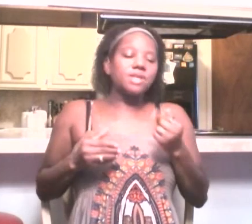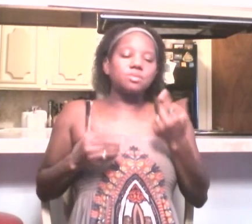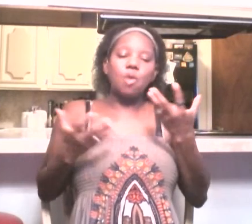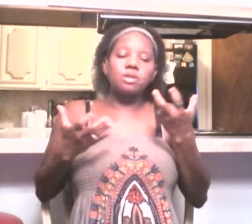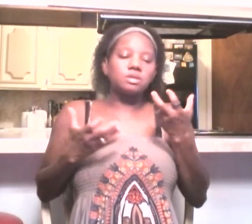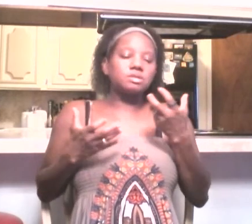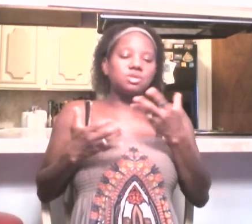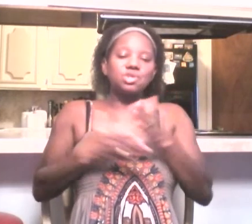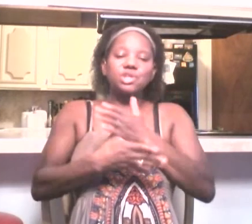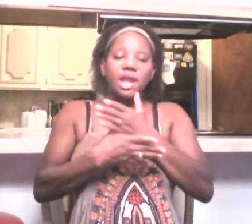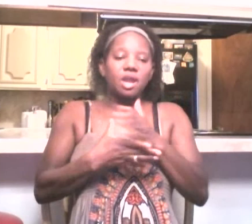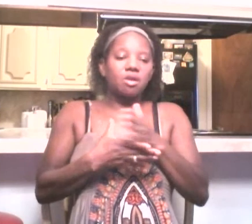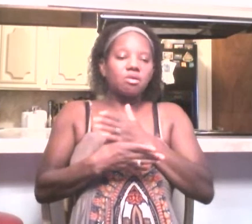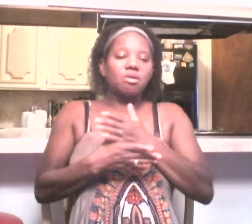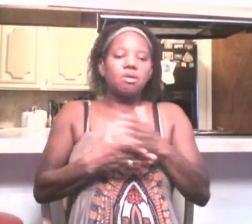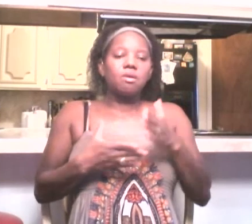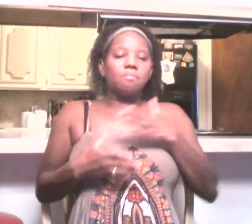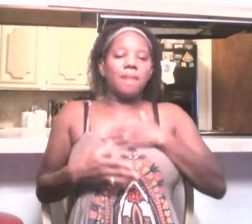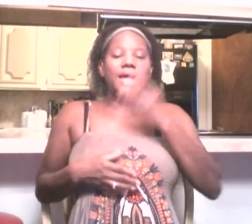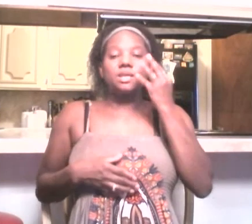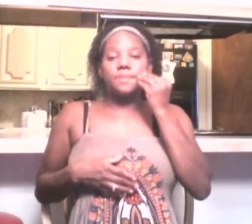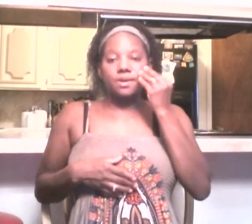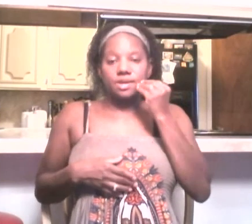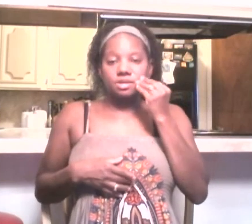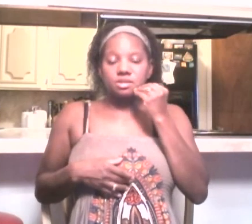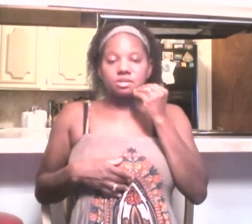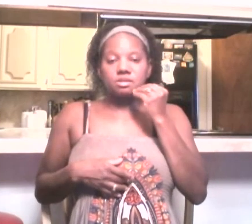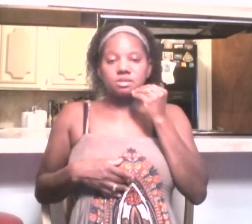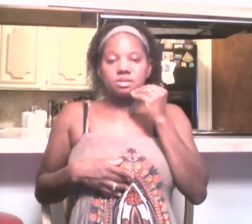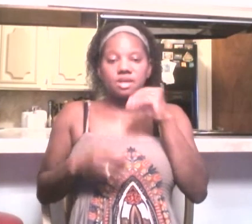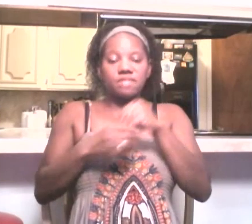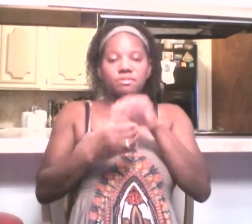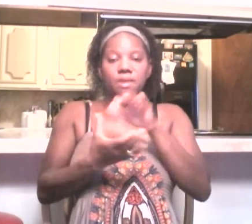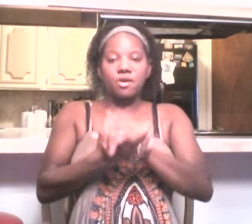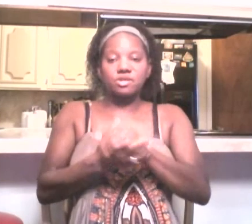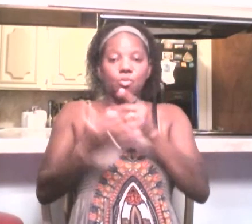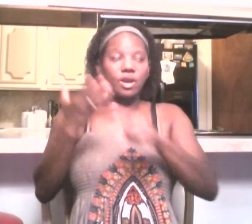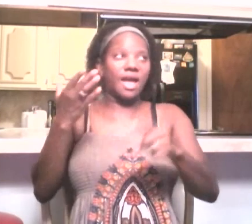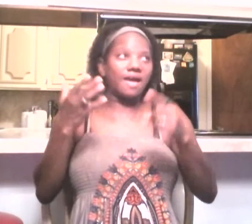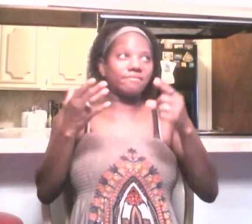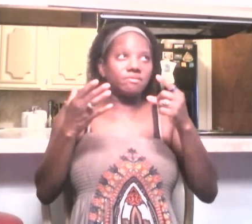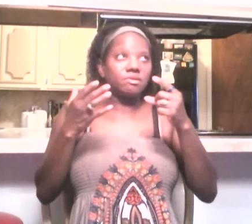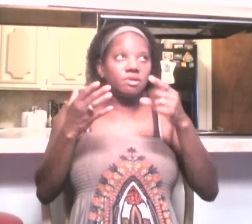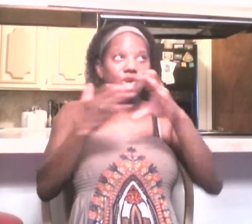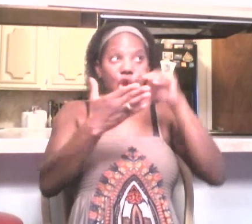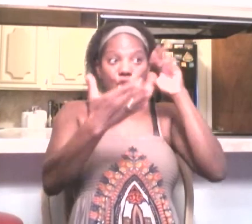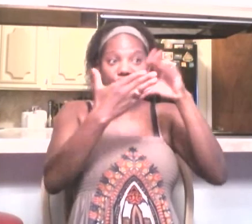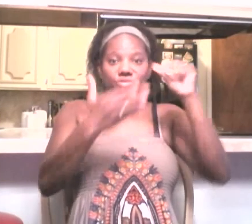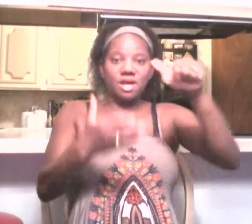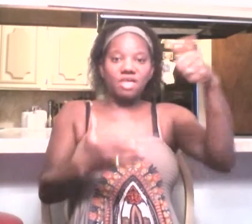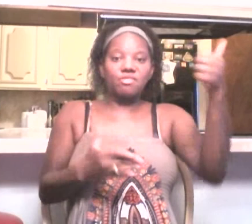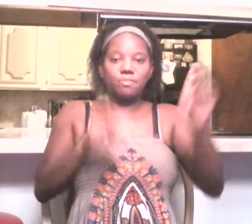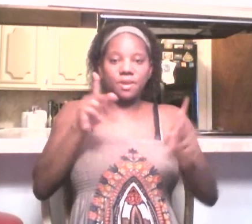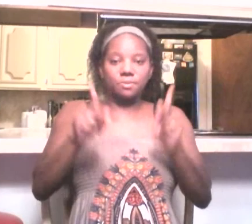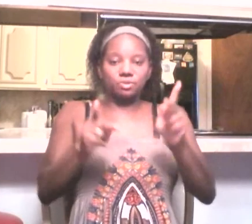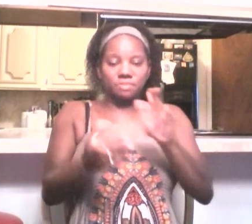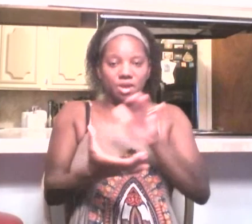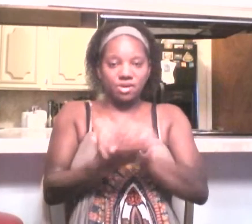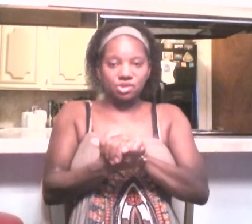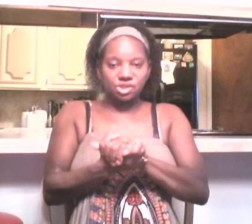just wanted to share my experience in the marriage and what I have learned from other people's marriages.